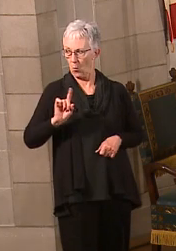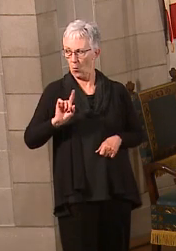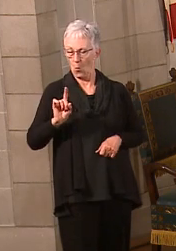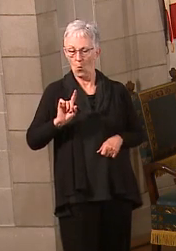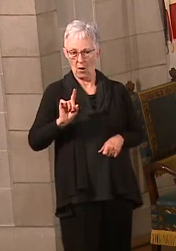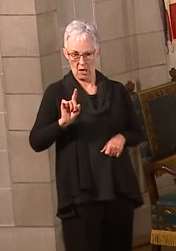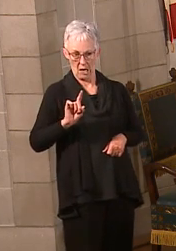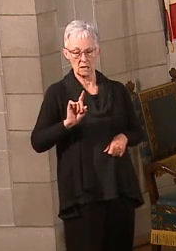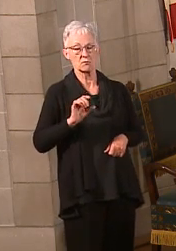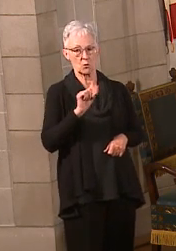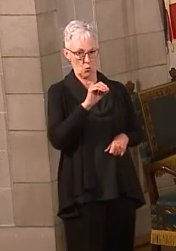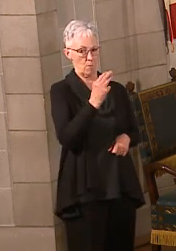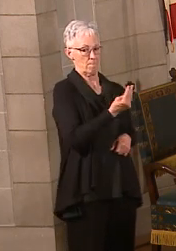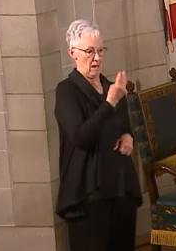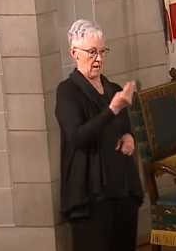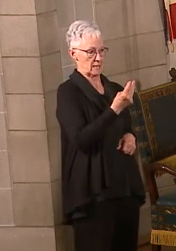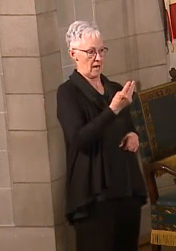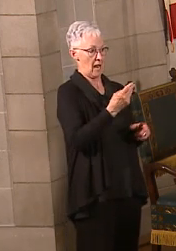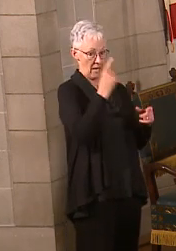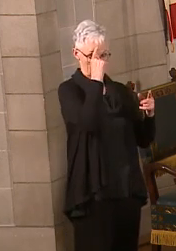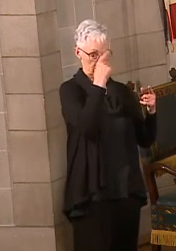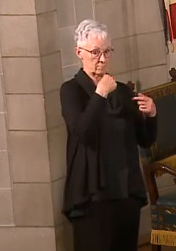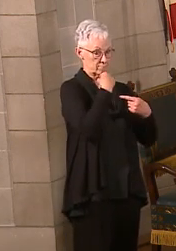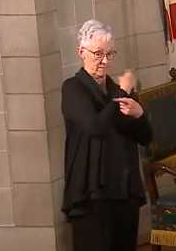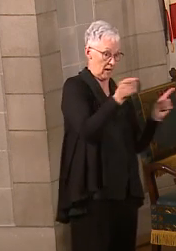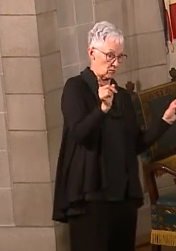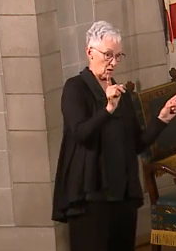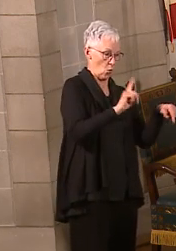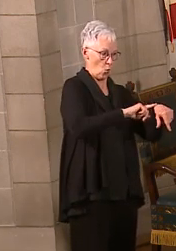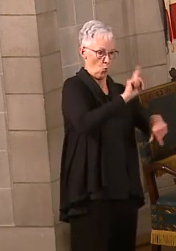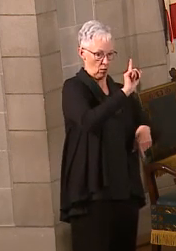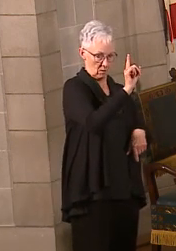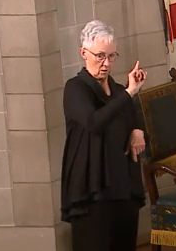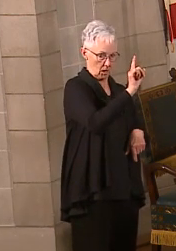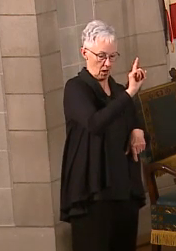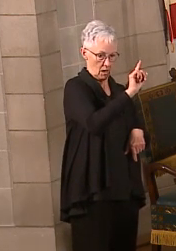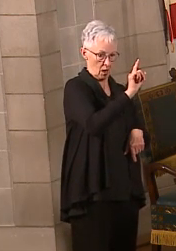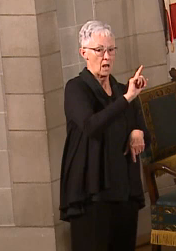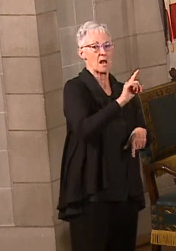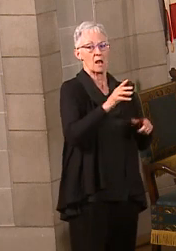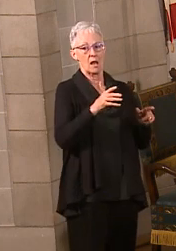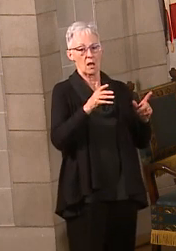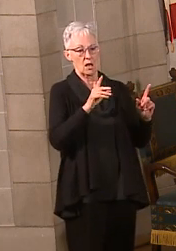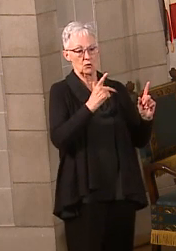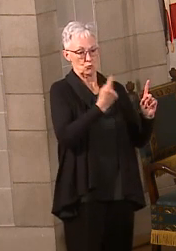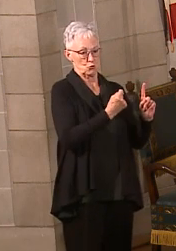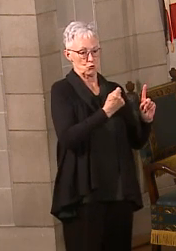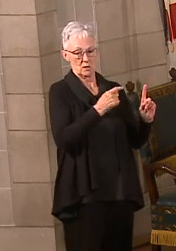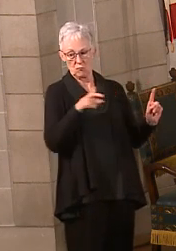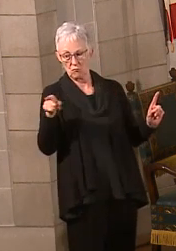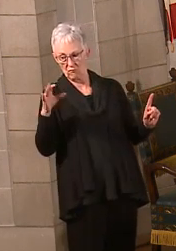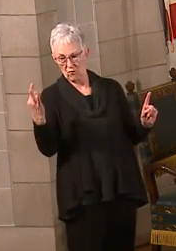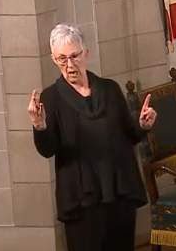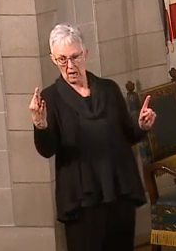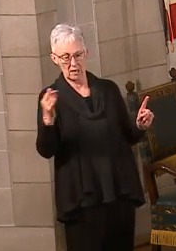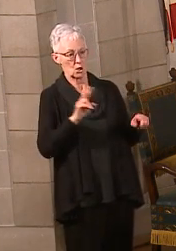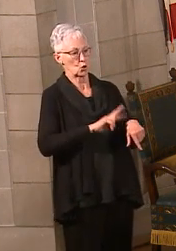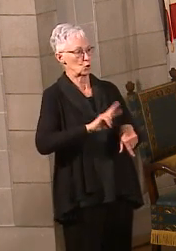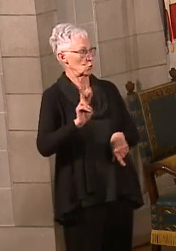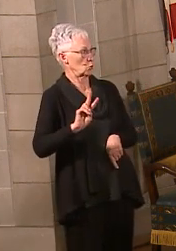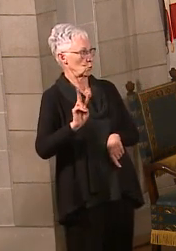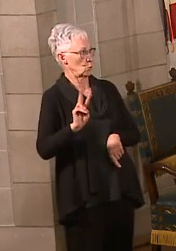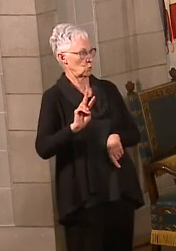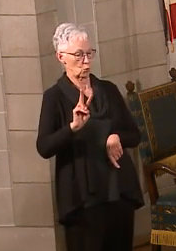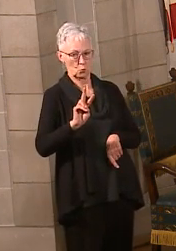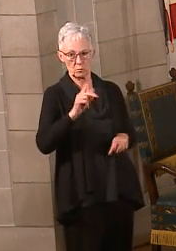So Monday next week, the press conference will be at 1 p.m. Central Time. The rest of them will be at 2 p.m. Central Time. So because of my radio call-in